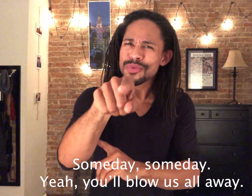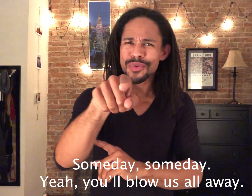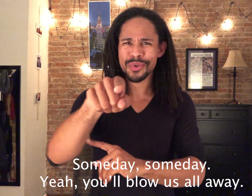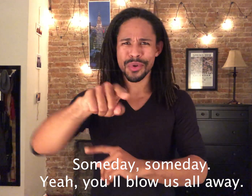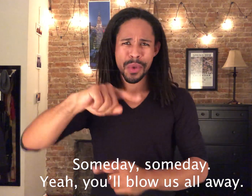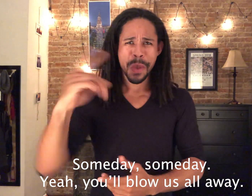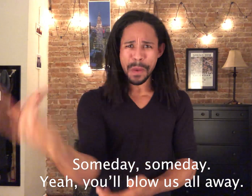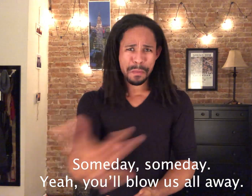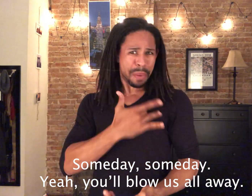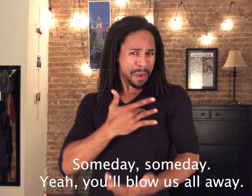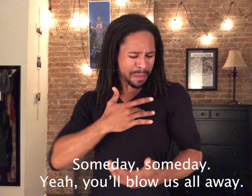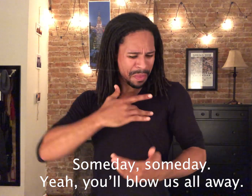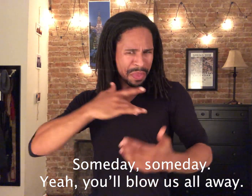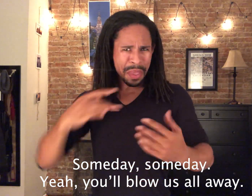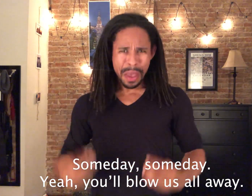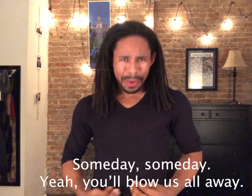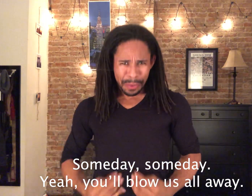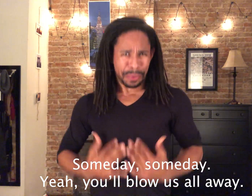Yeah, you'll blow us all away